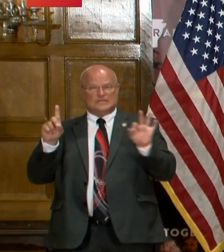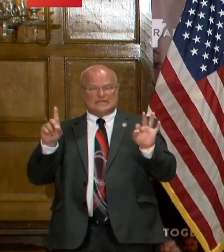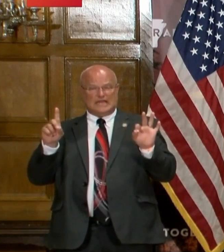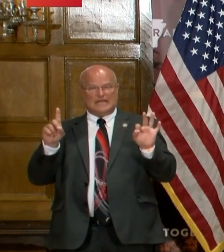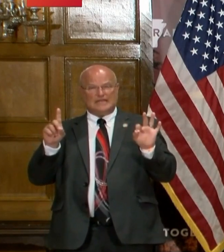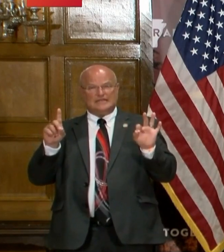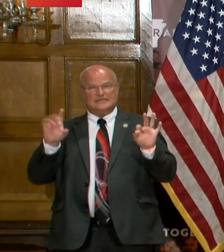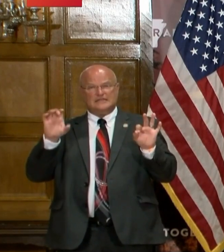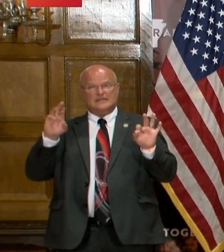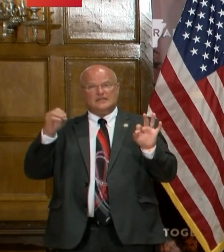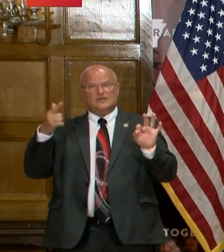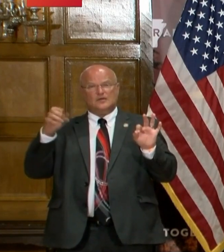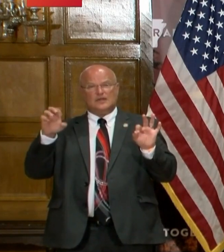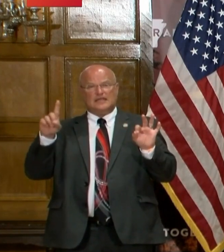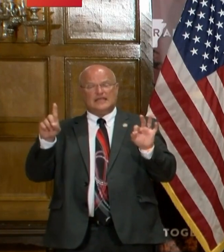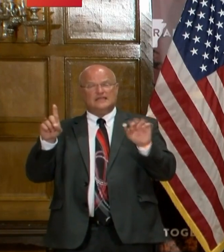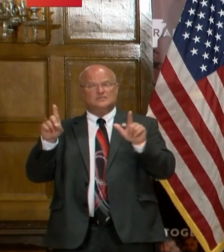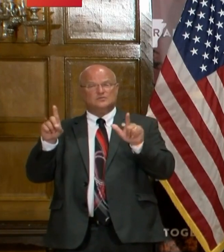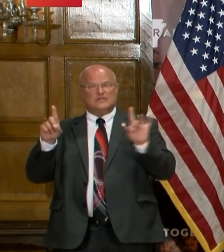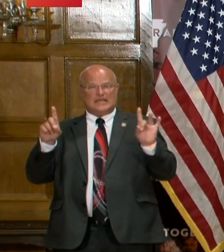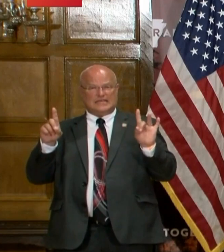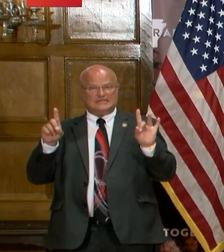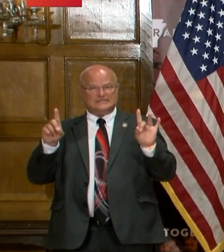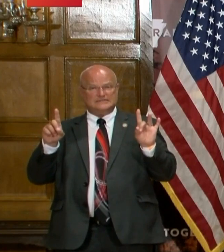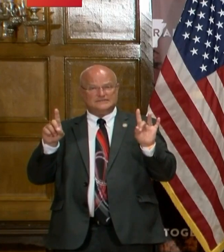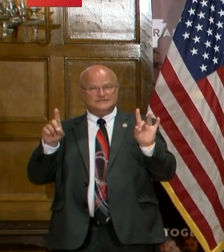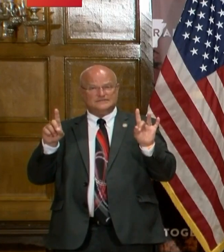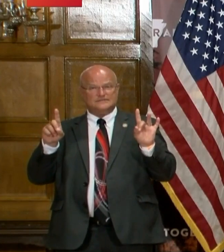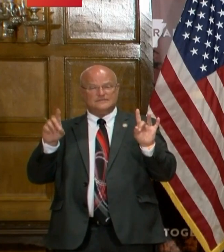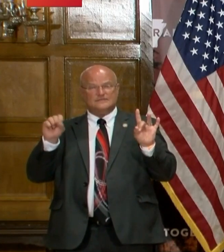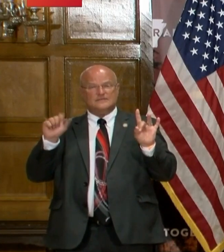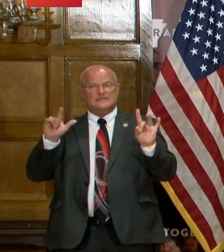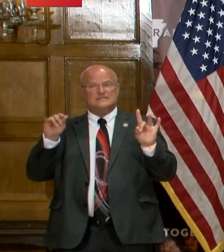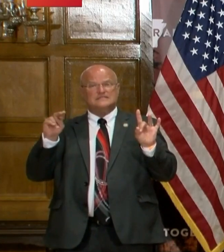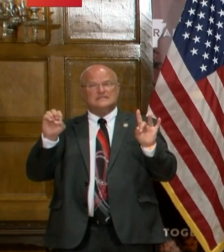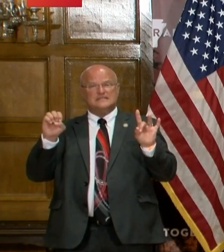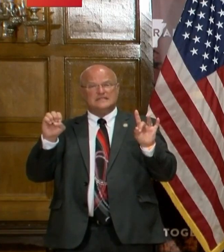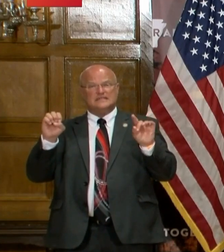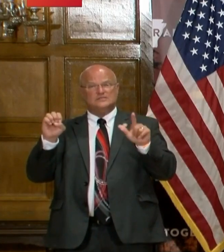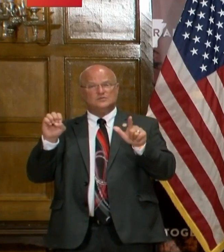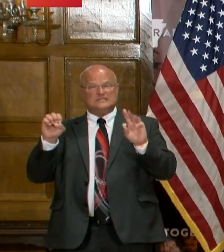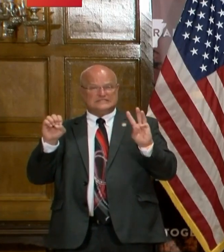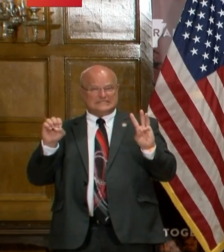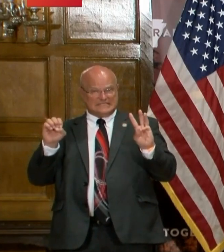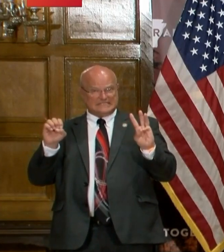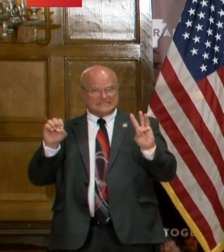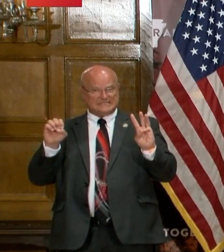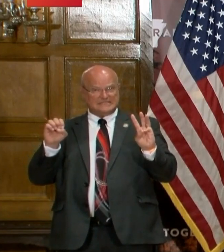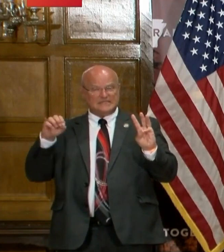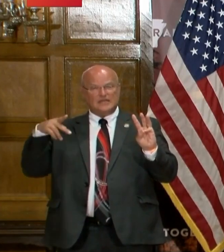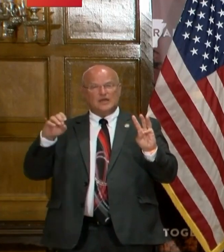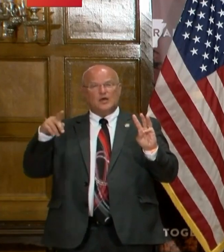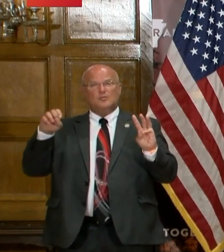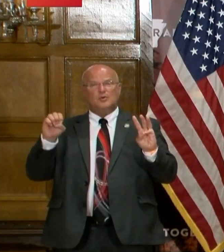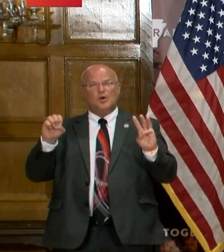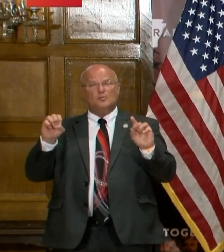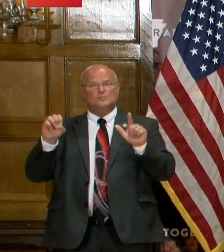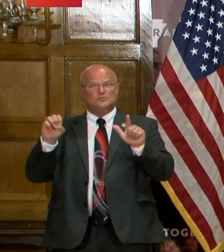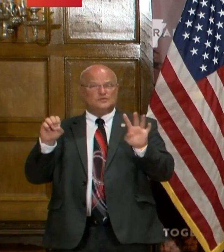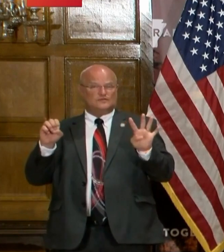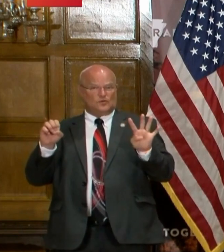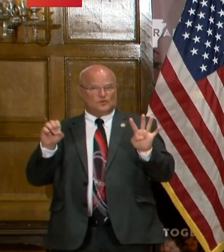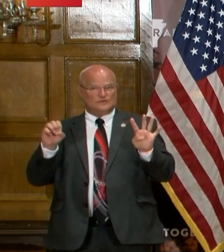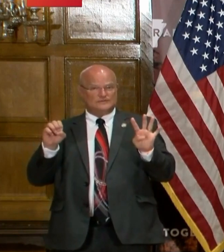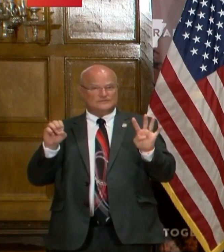29, Craighead County with 28, Saline County with 26, Pope County with